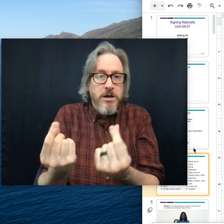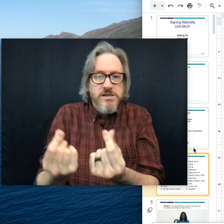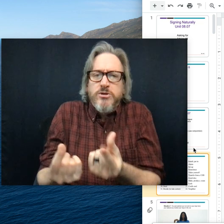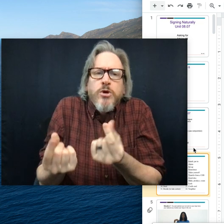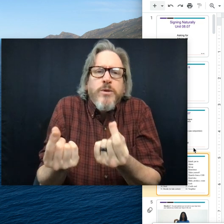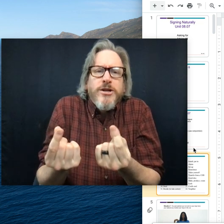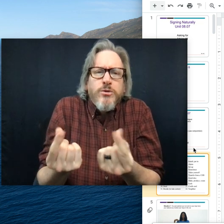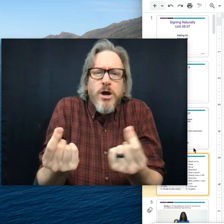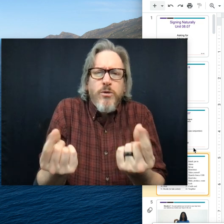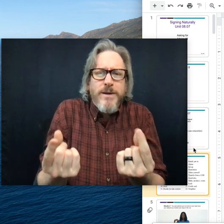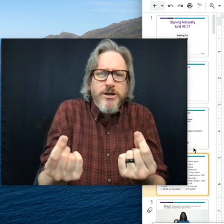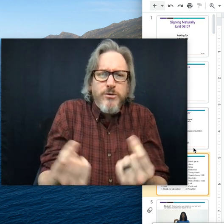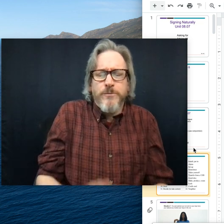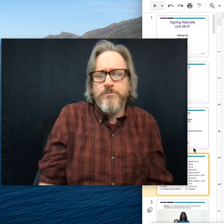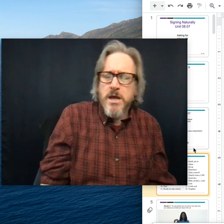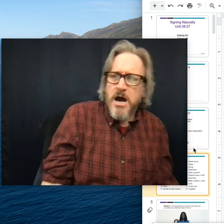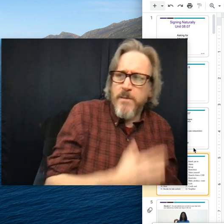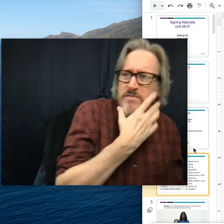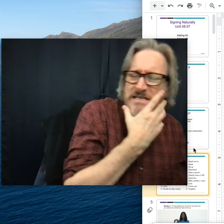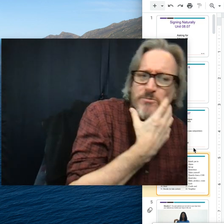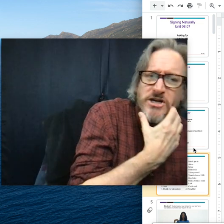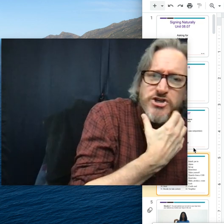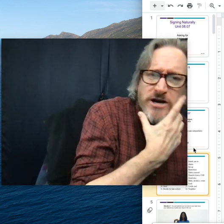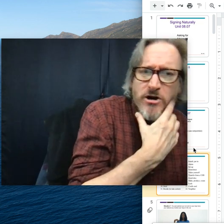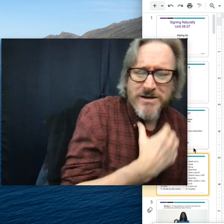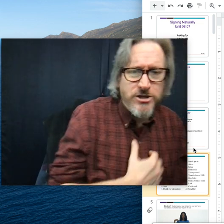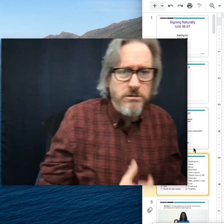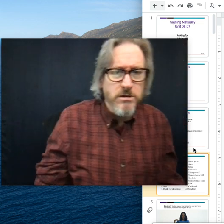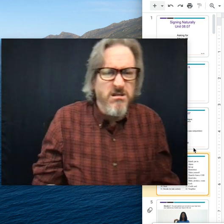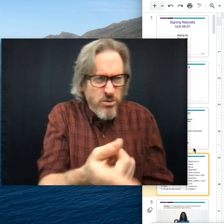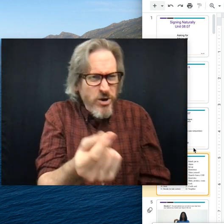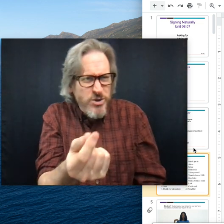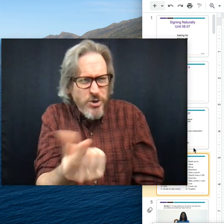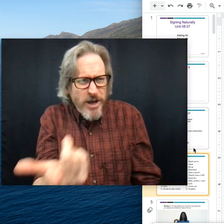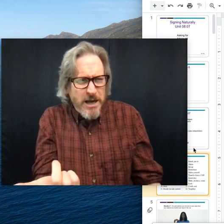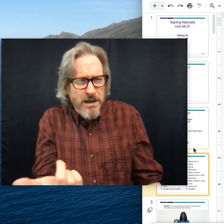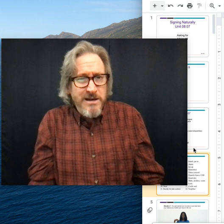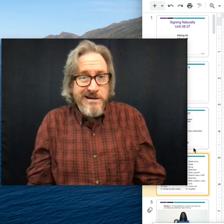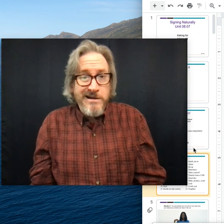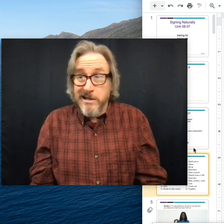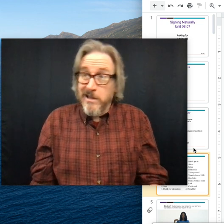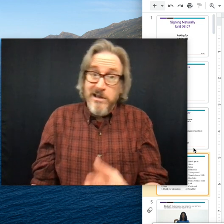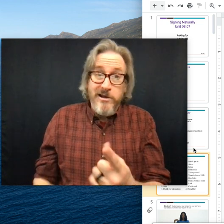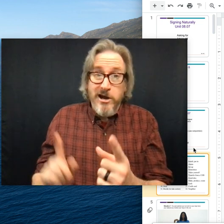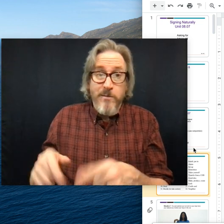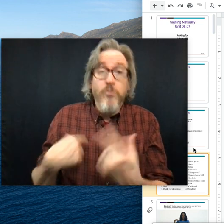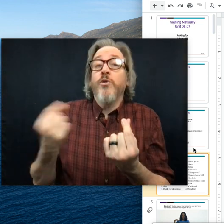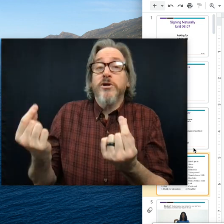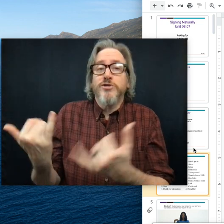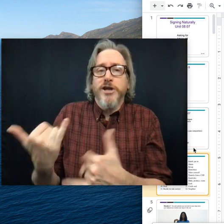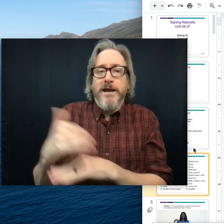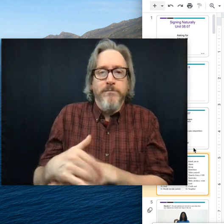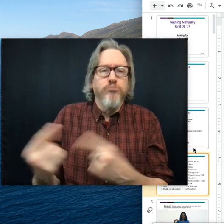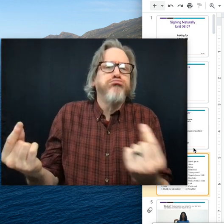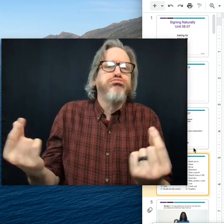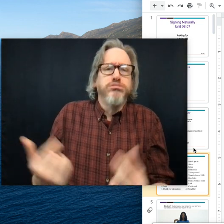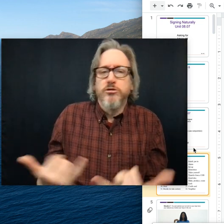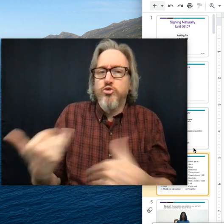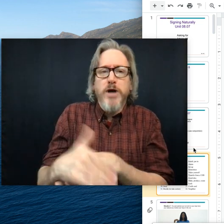do. So what do we do? What do we do? That's a pretty generic question. What are you doing? What do you want to do